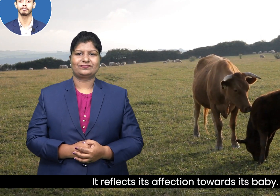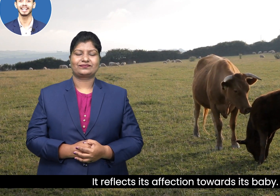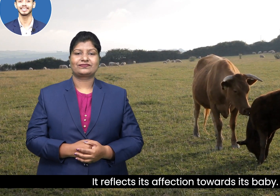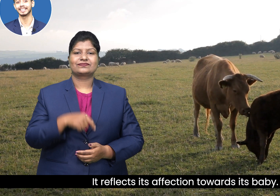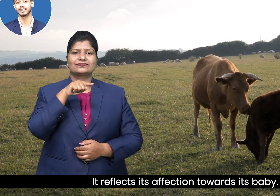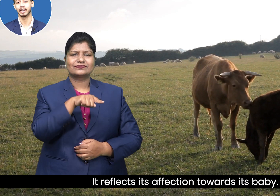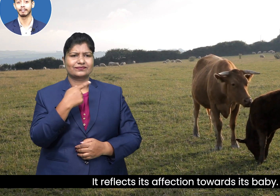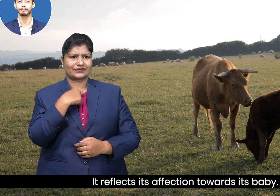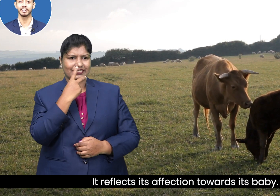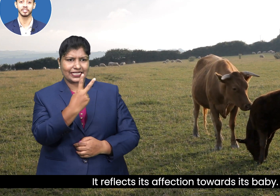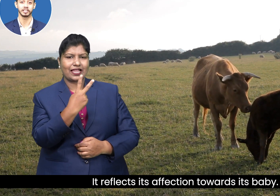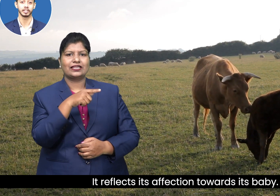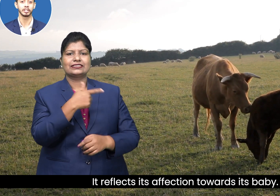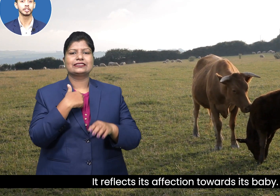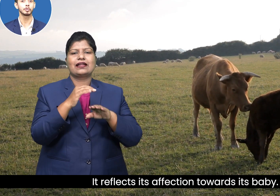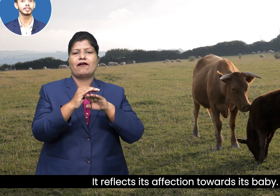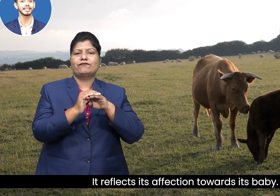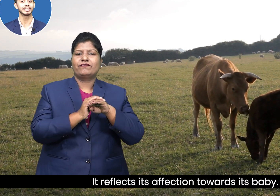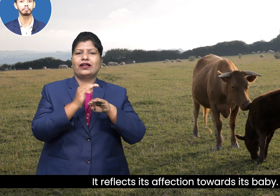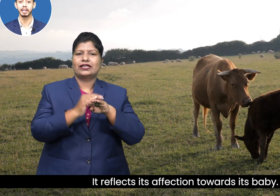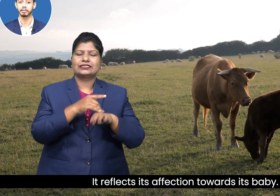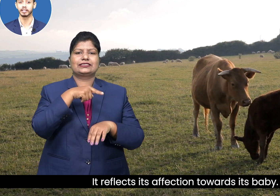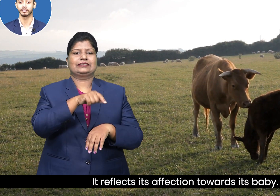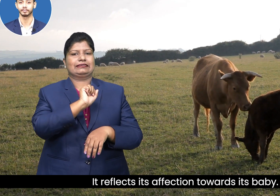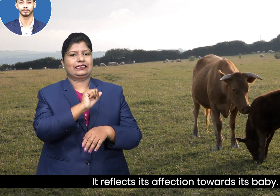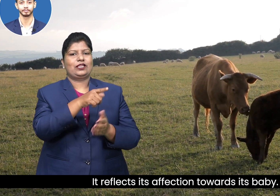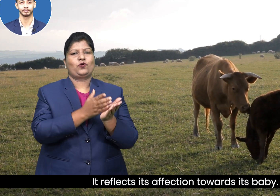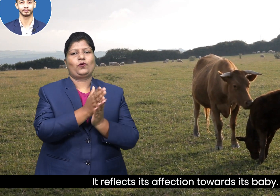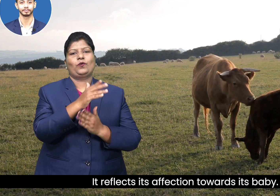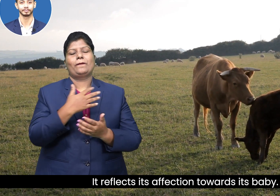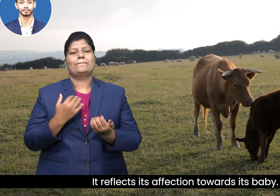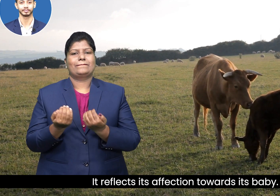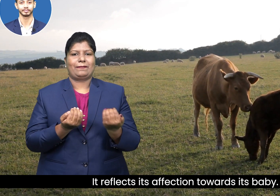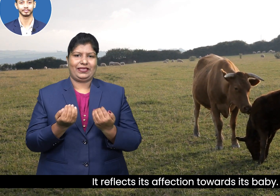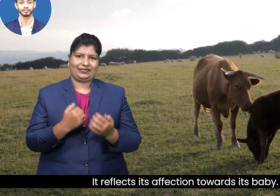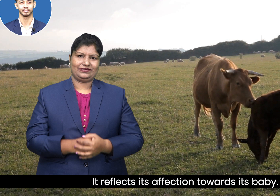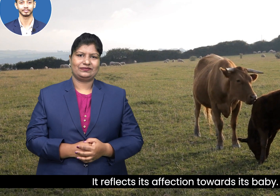It reflects its affection towards its baby.